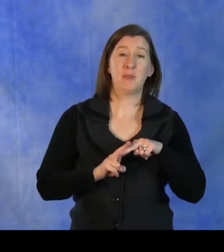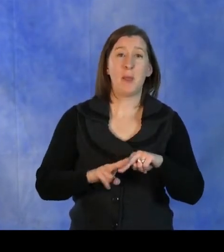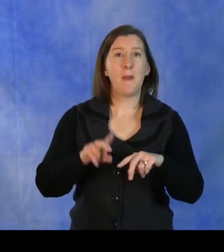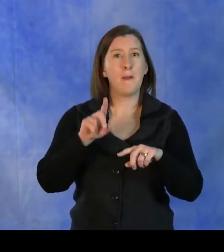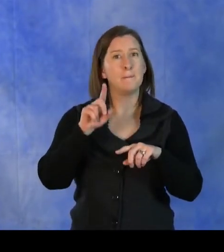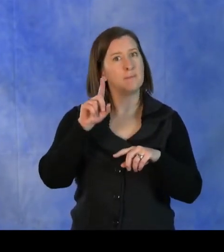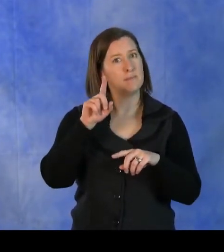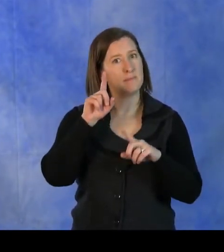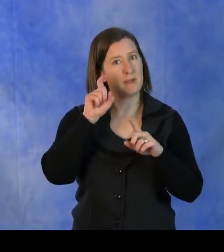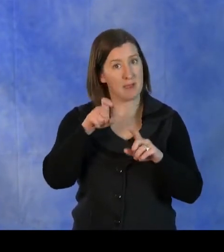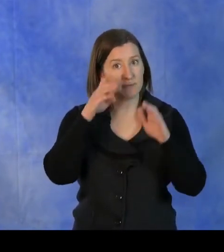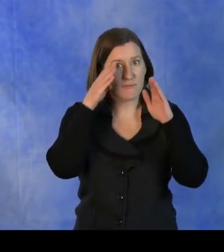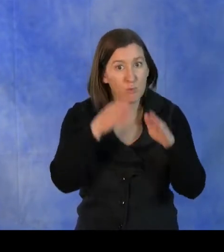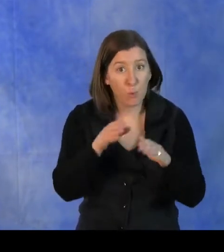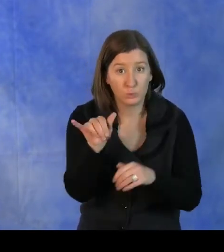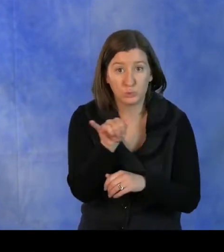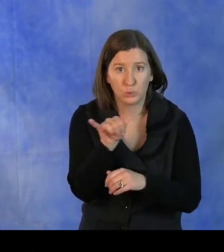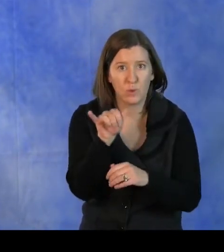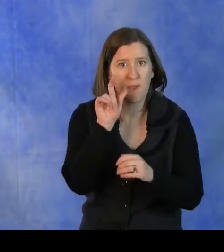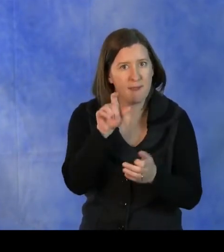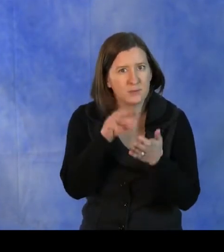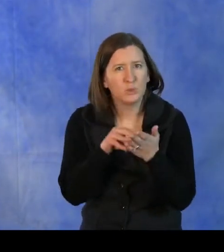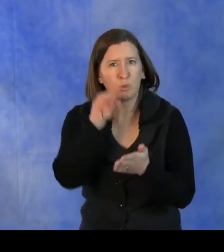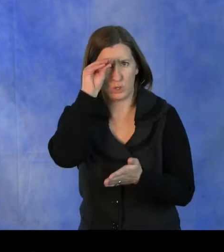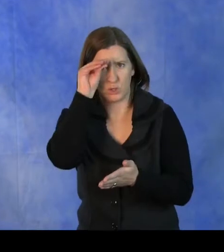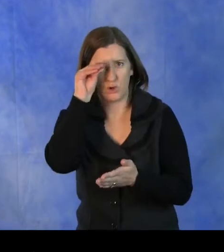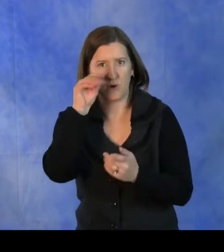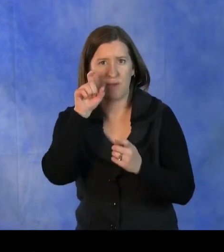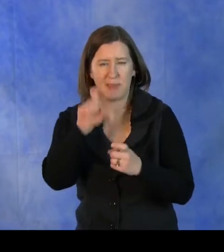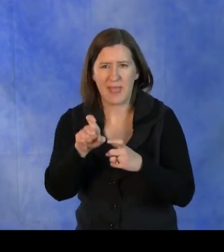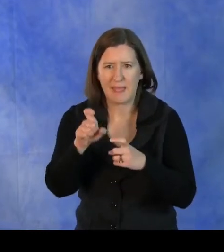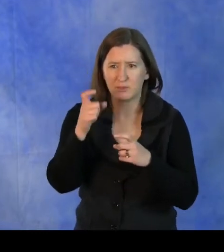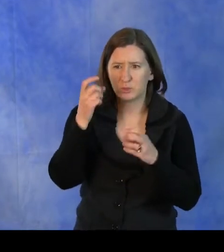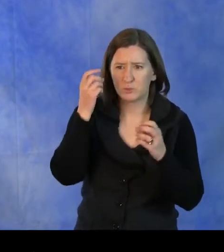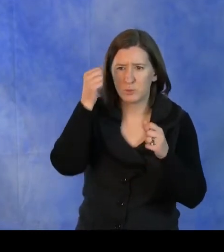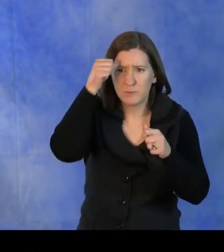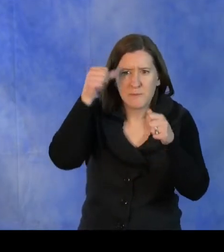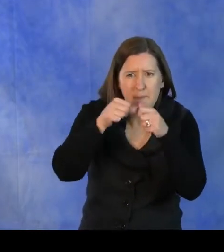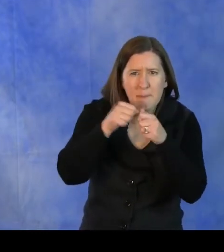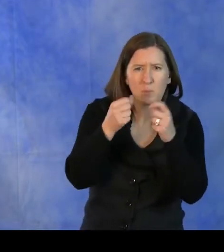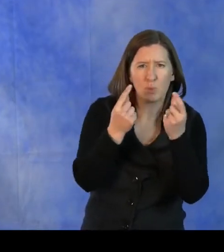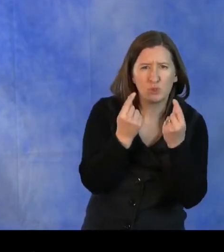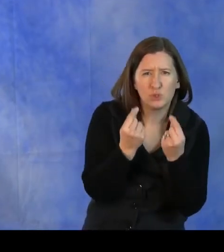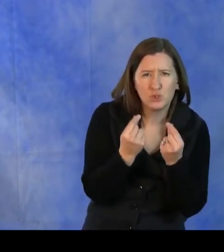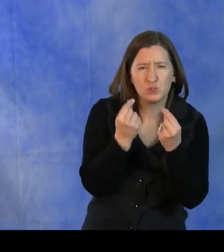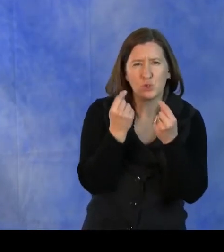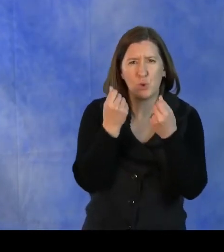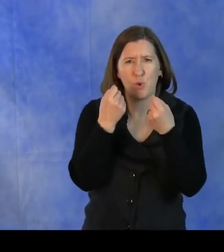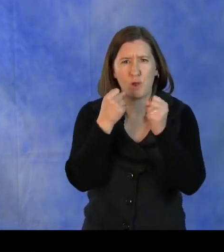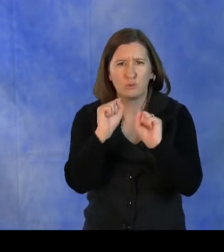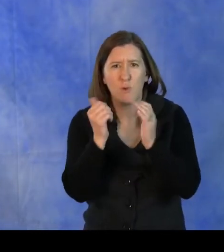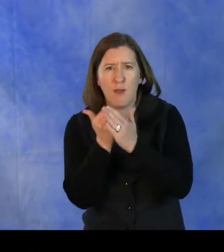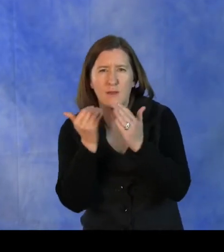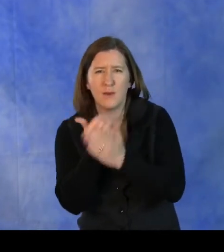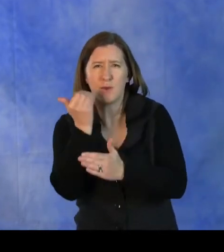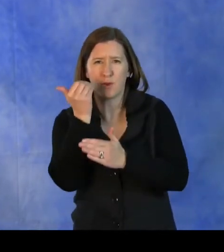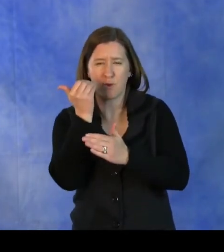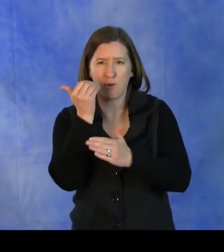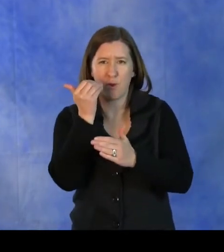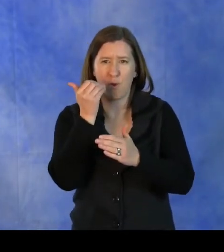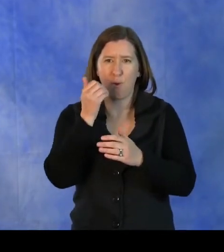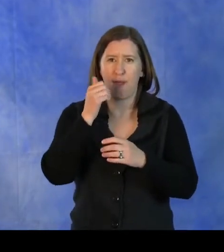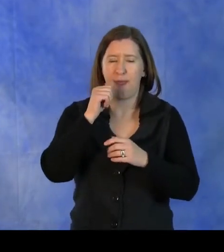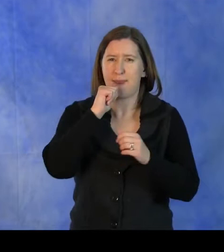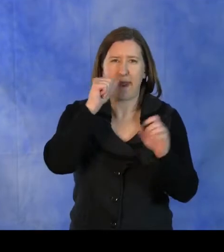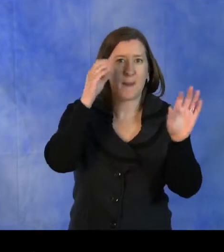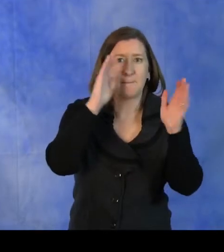If kids have, fun doing something, but they have to focus on it and learn how to do something or remember specific